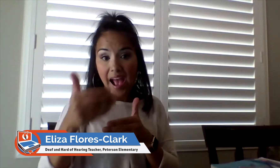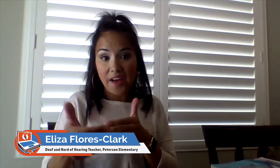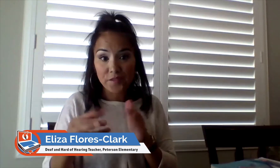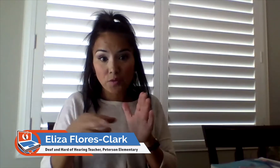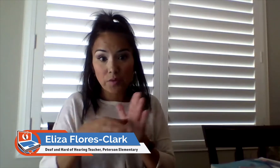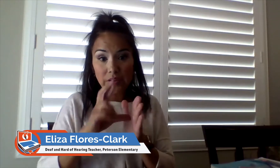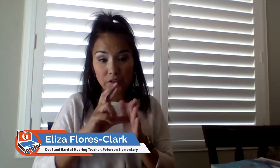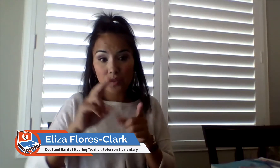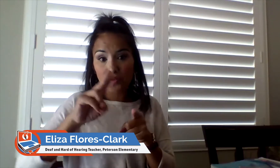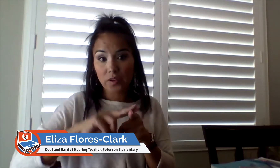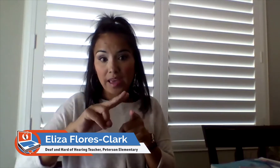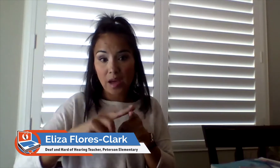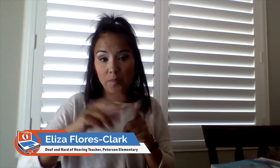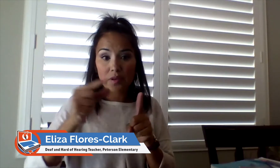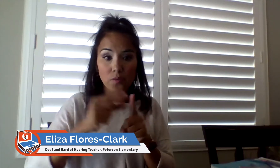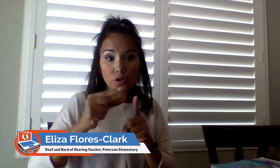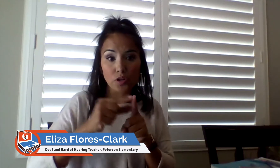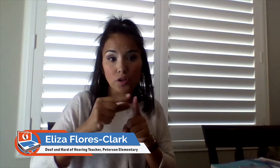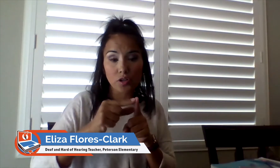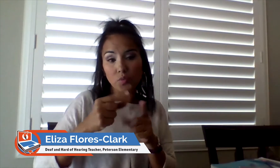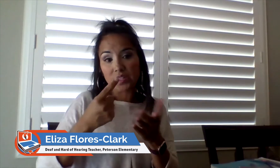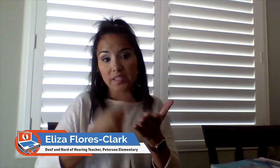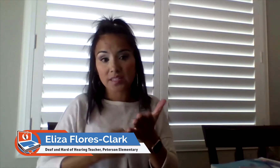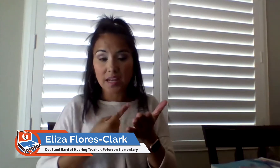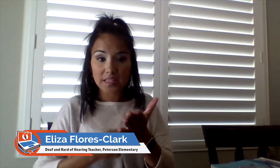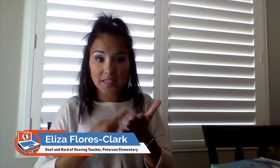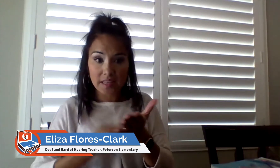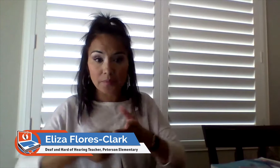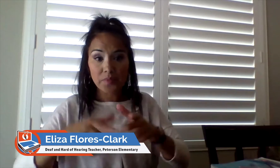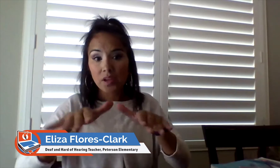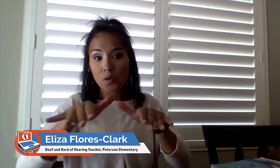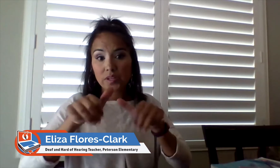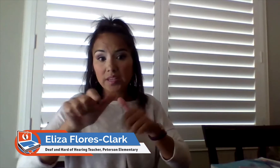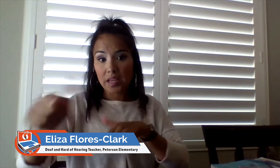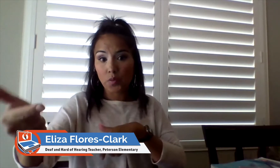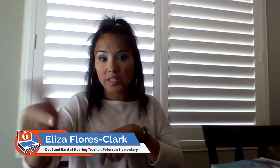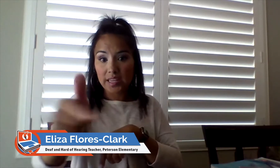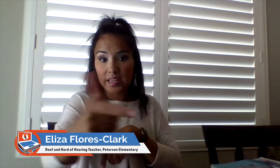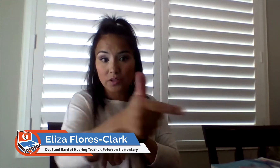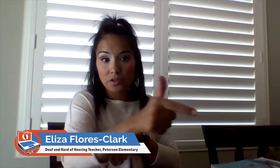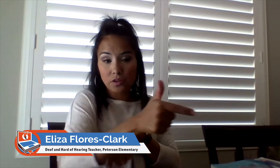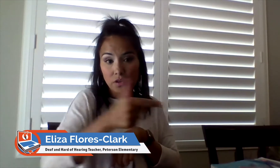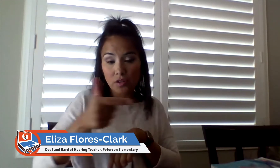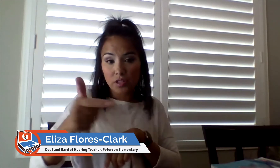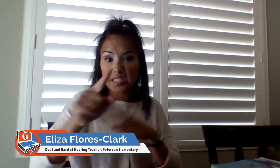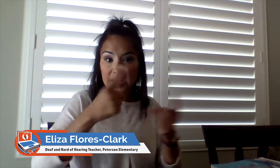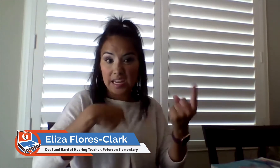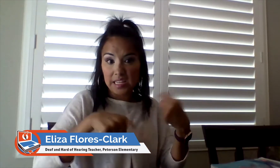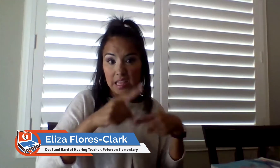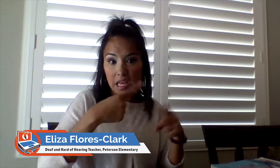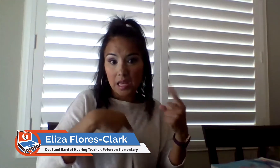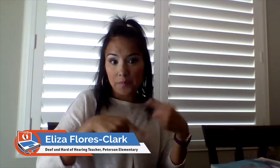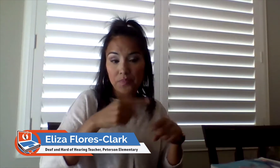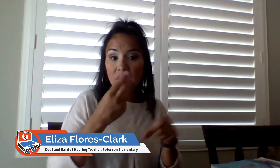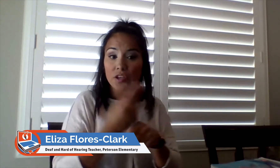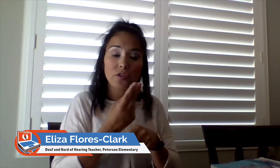after we review the vocabulary words, we discuss them, we take turns signing them, using